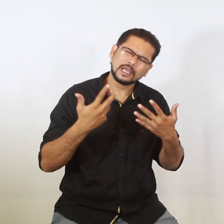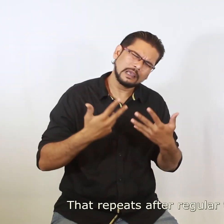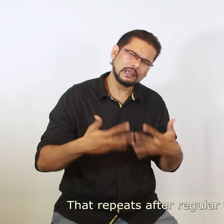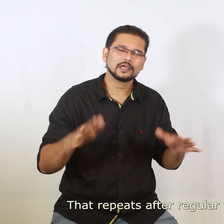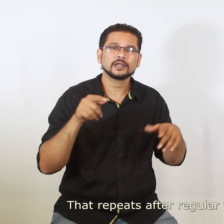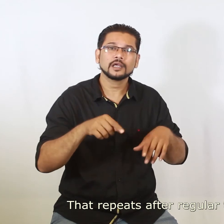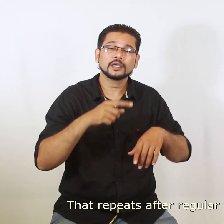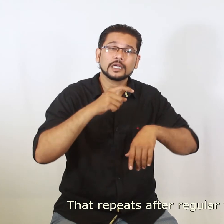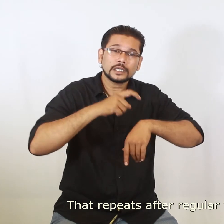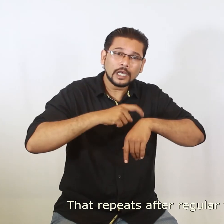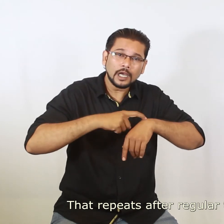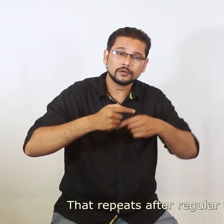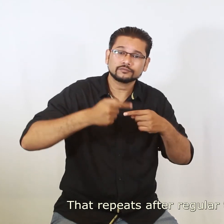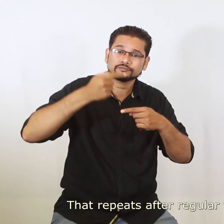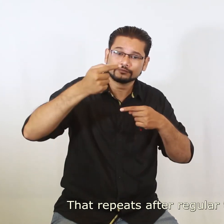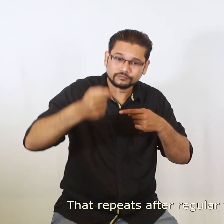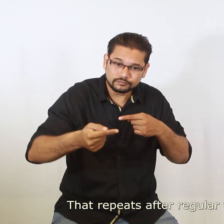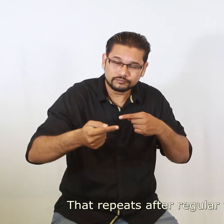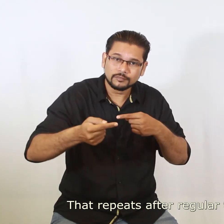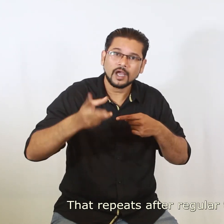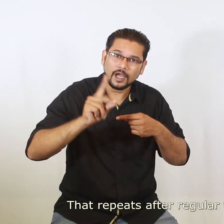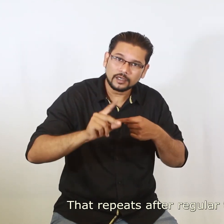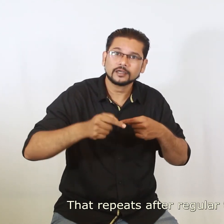that repeats after regular time intervals,